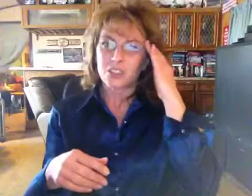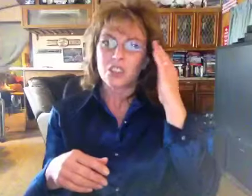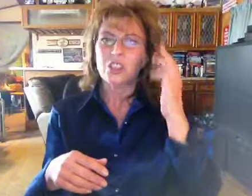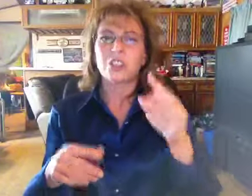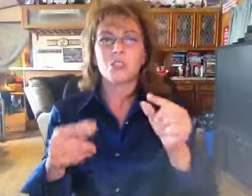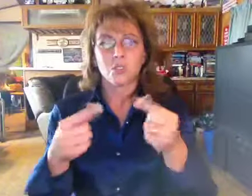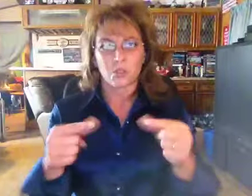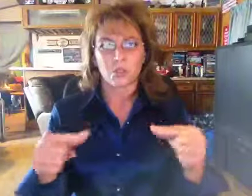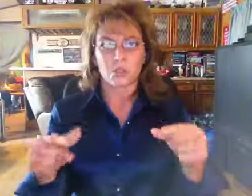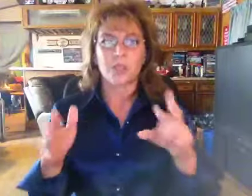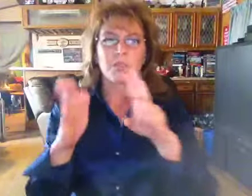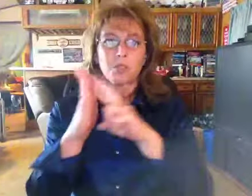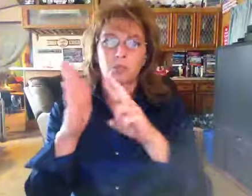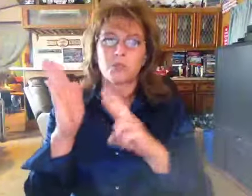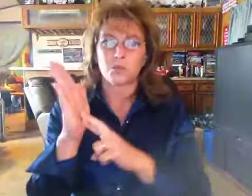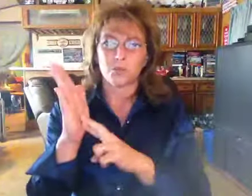learn will be things that you can take to that.